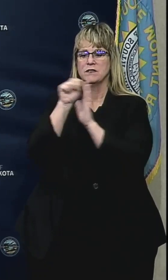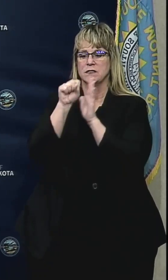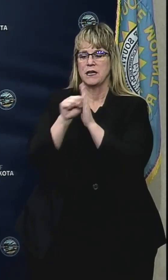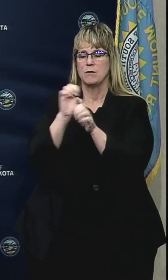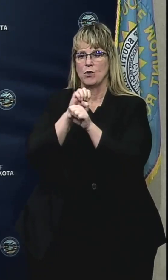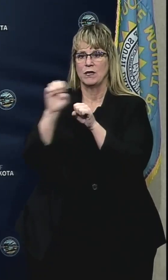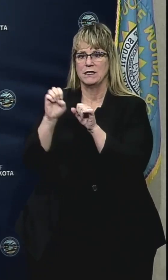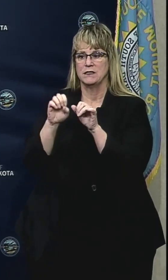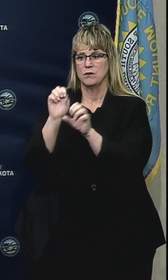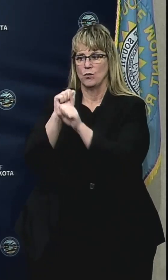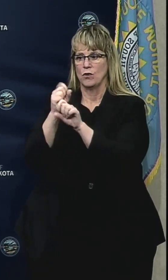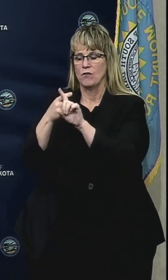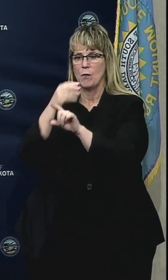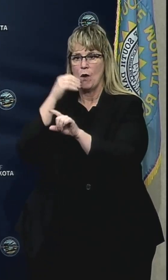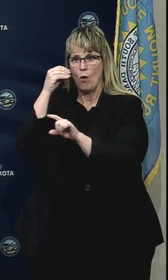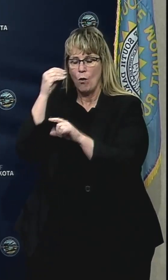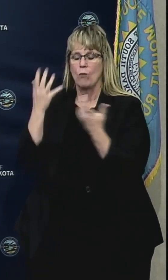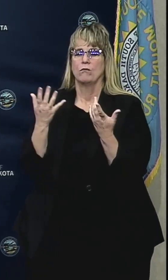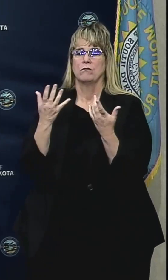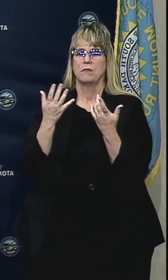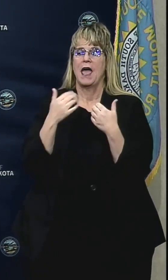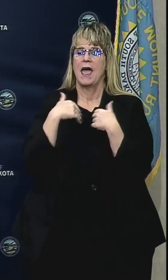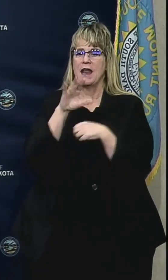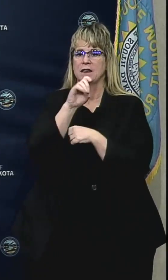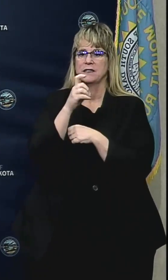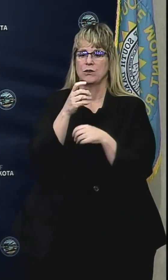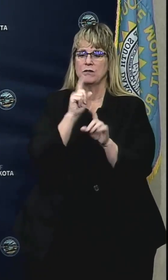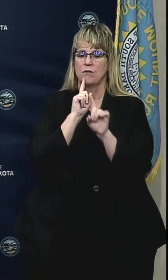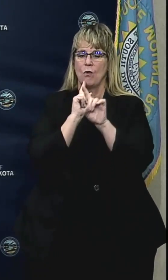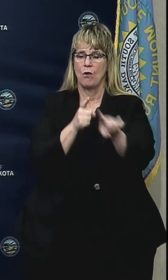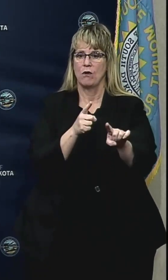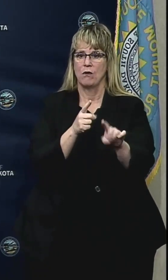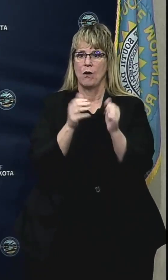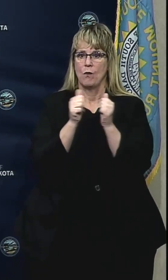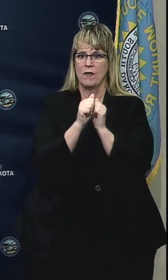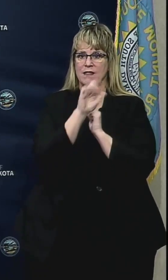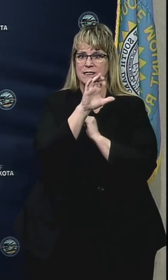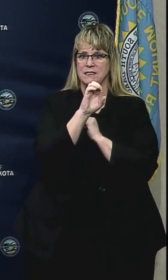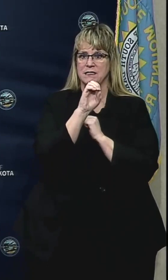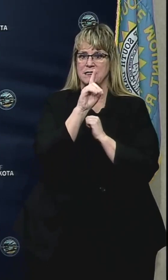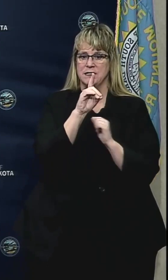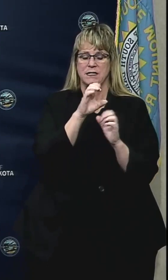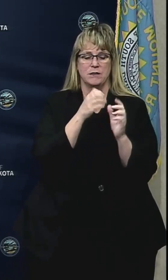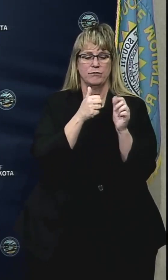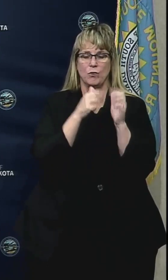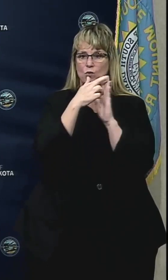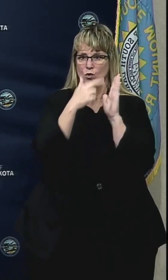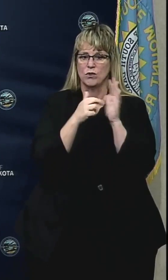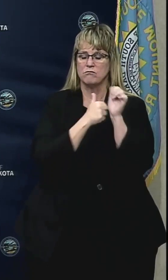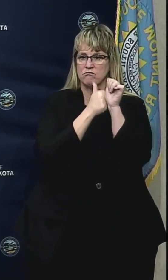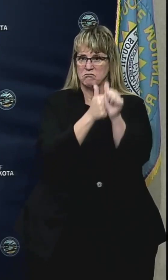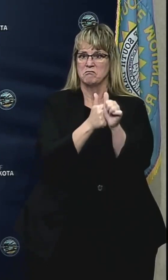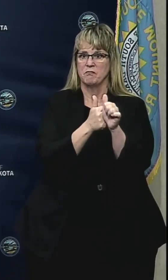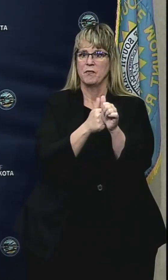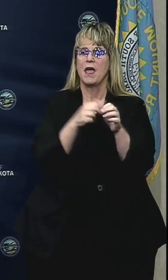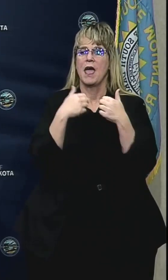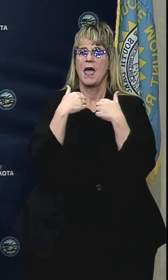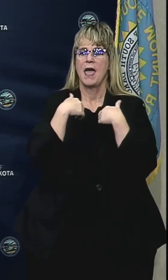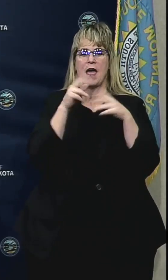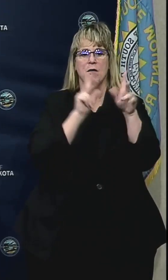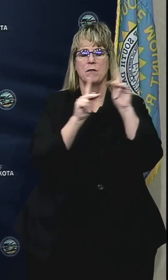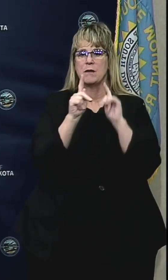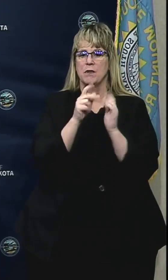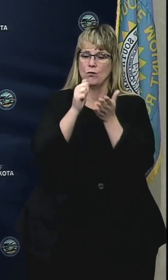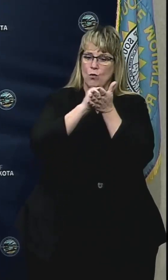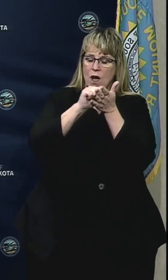all businesses in the state do that as well. Did an executive order following CDC guidelines telling folks that they should be washing their